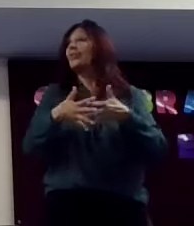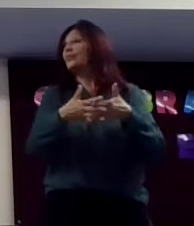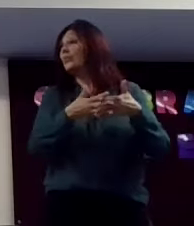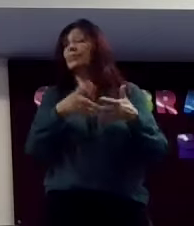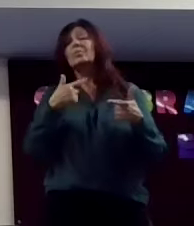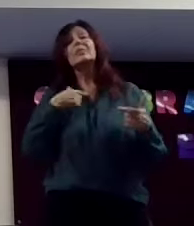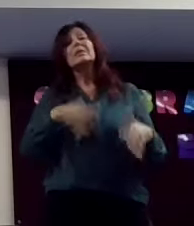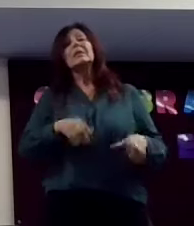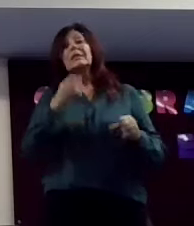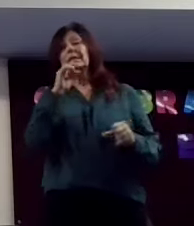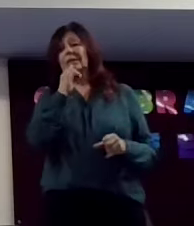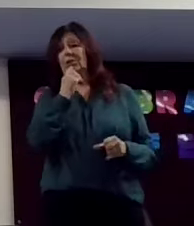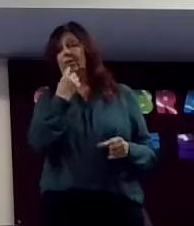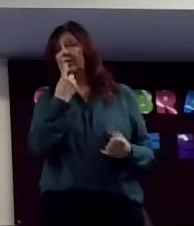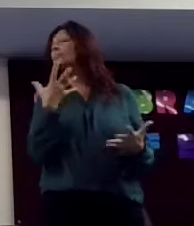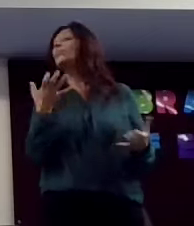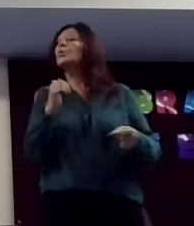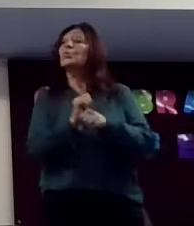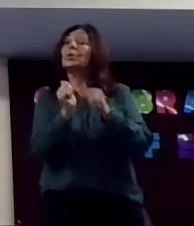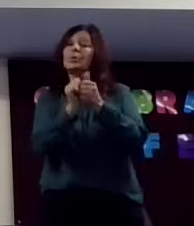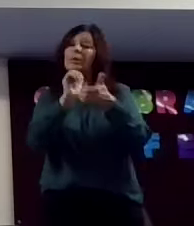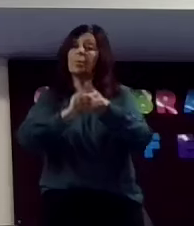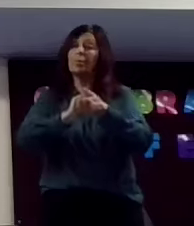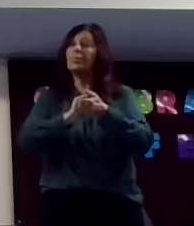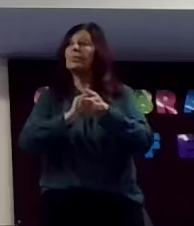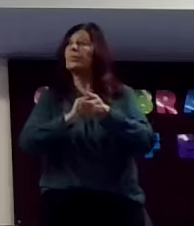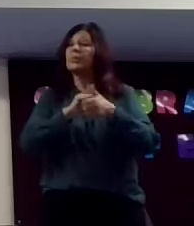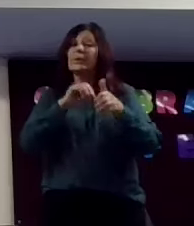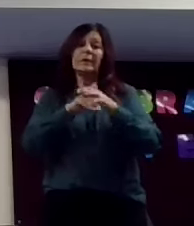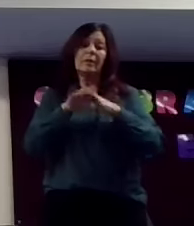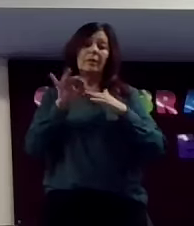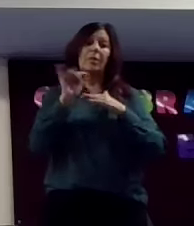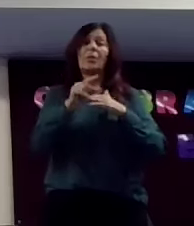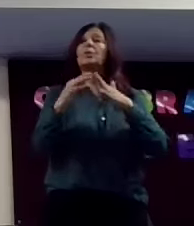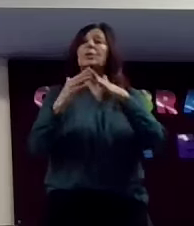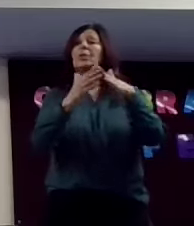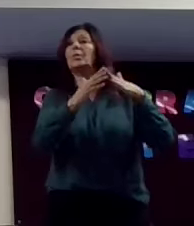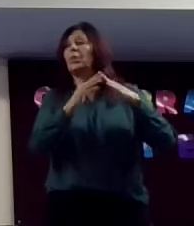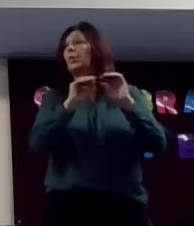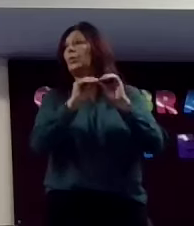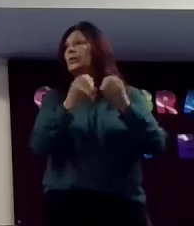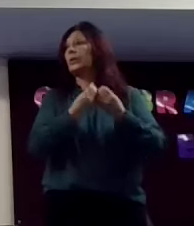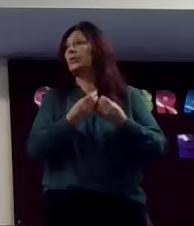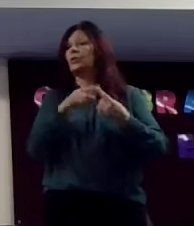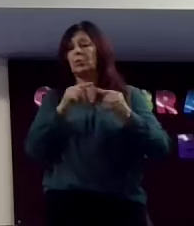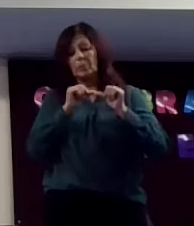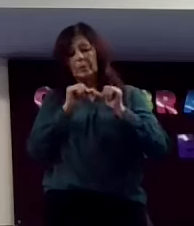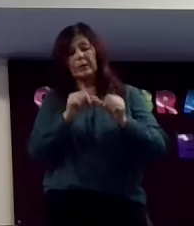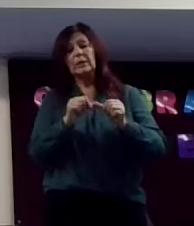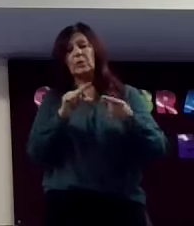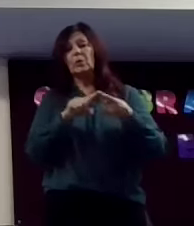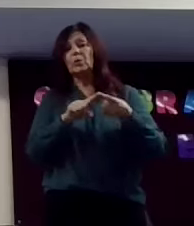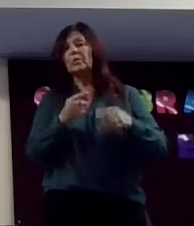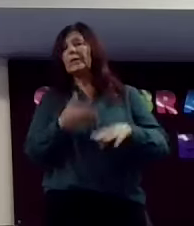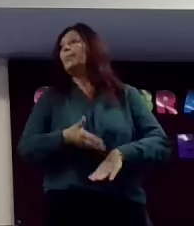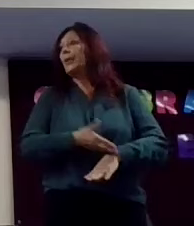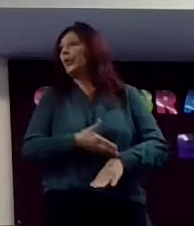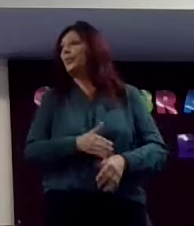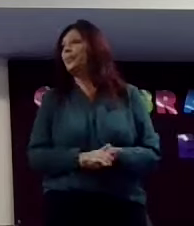very seriously, and we're trying to, work with our partners in those, sort of community-based organizations to continue to, get